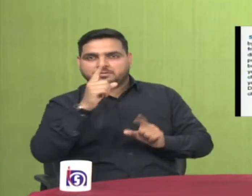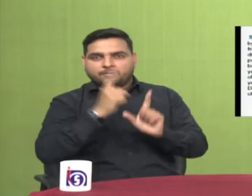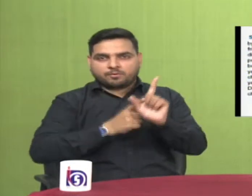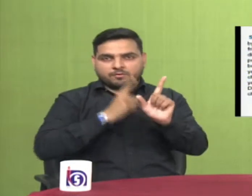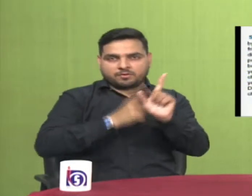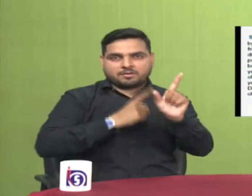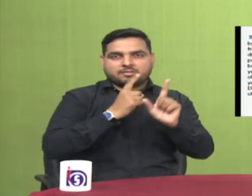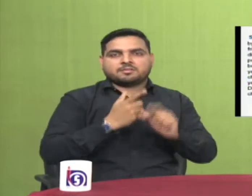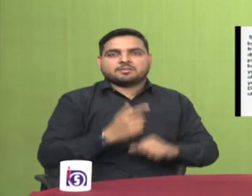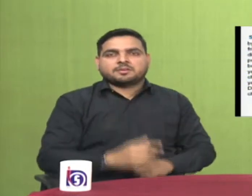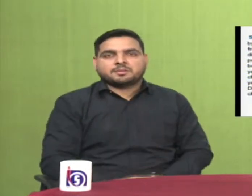play